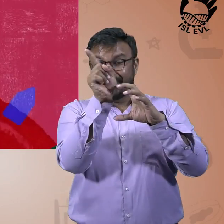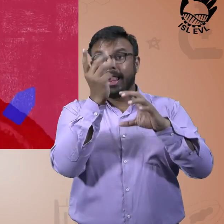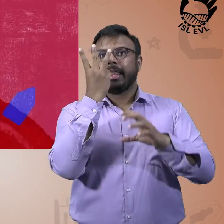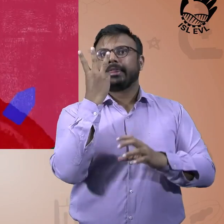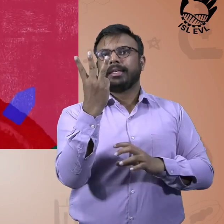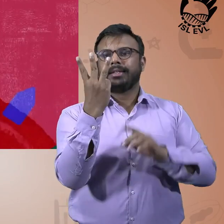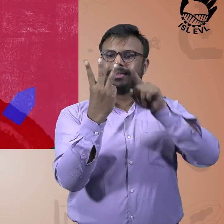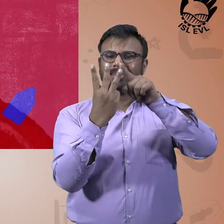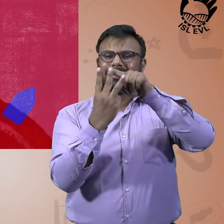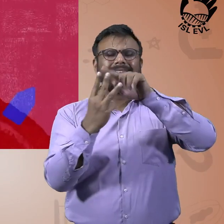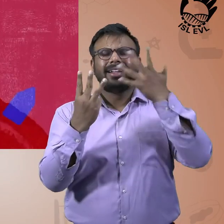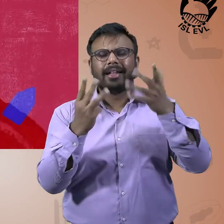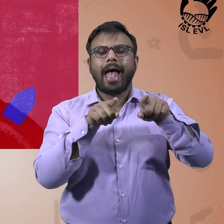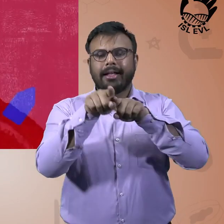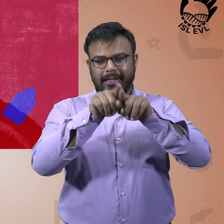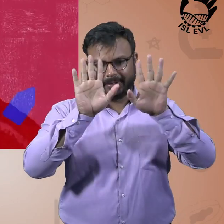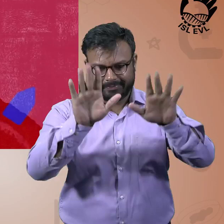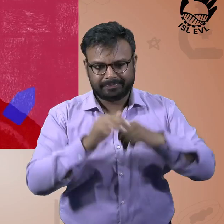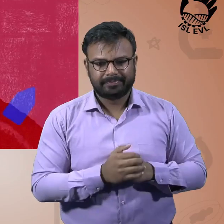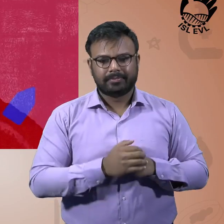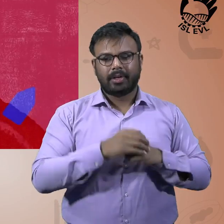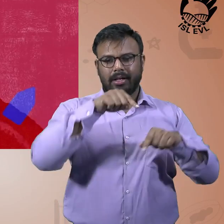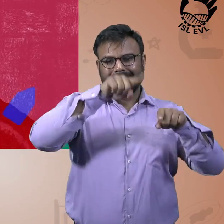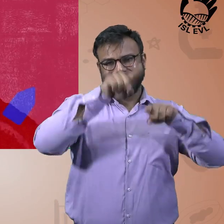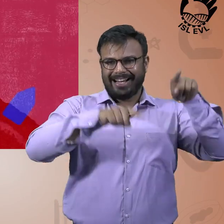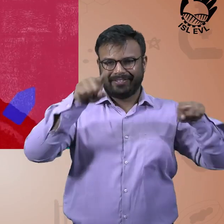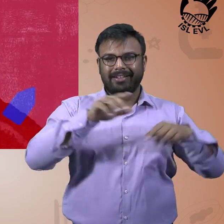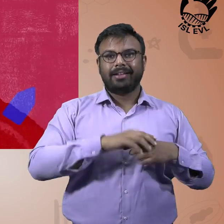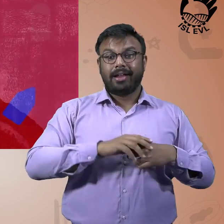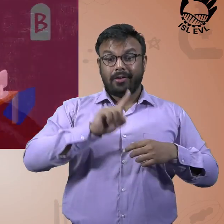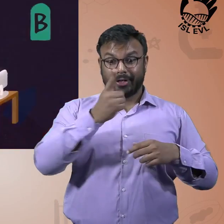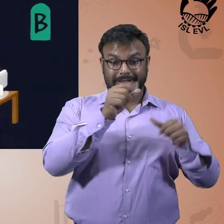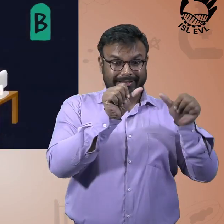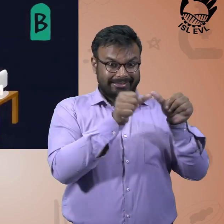Antigens are coded by three different alleles,